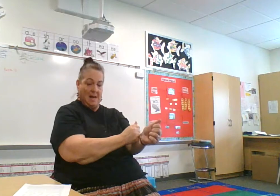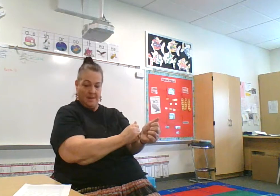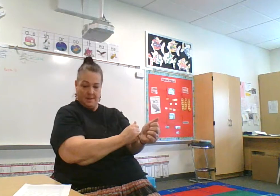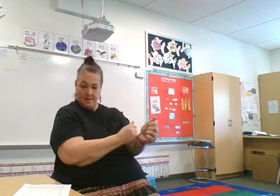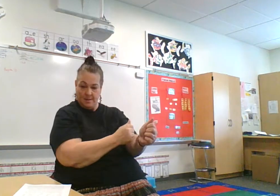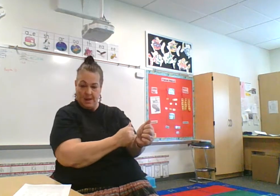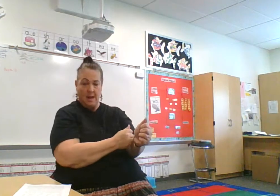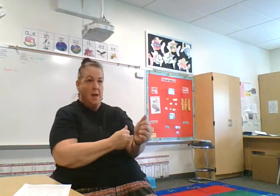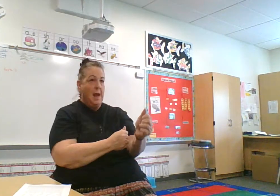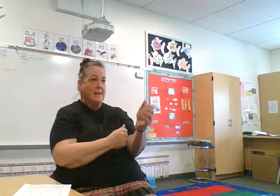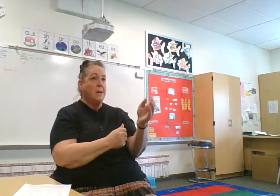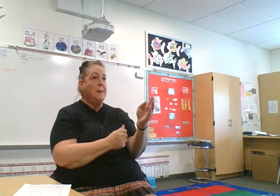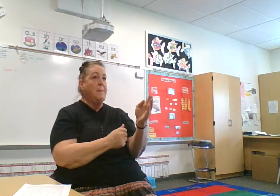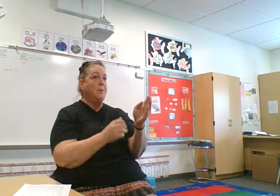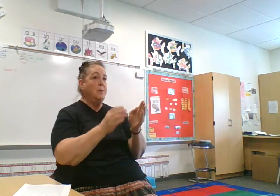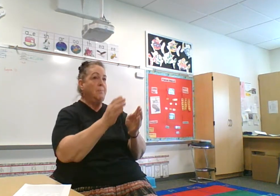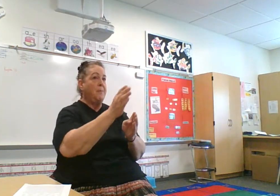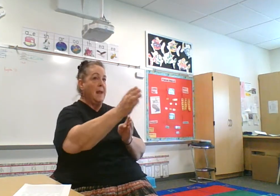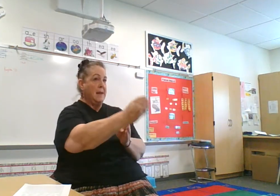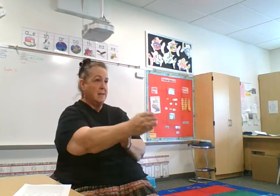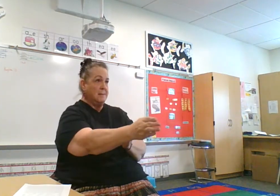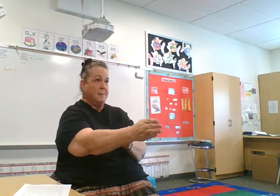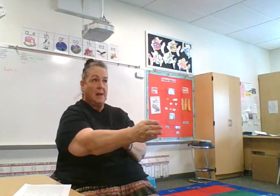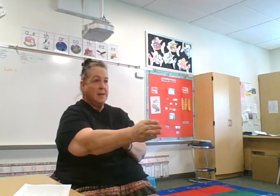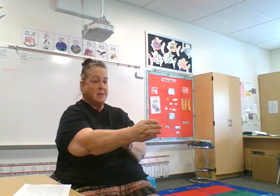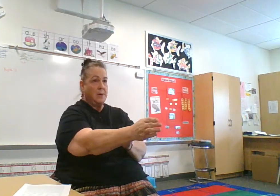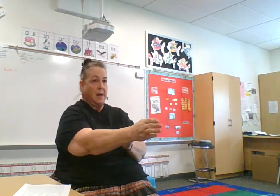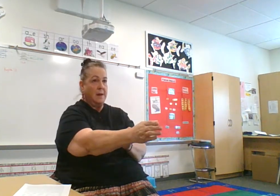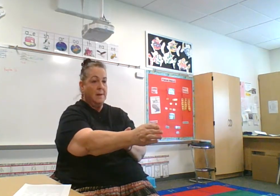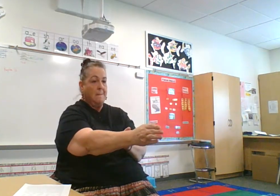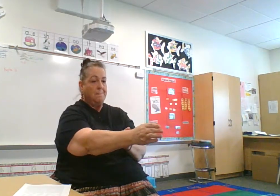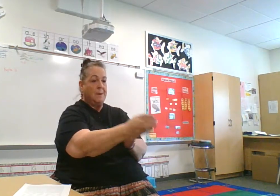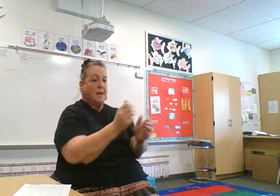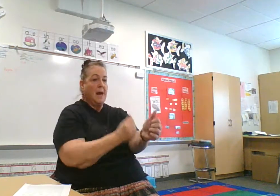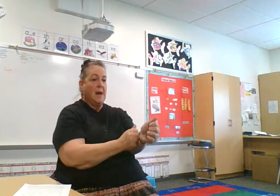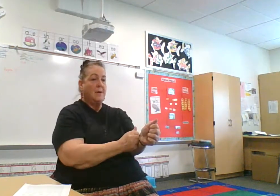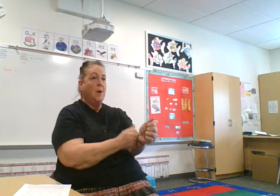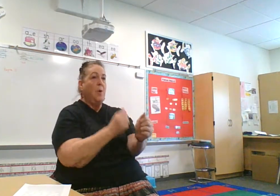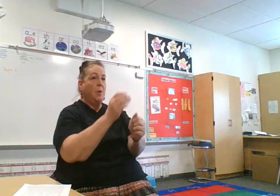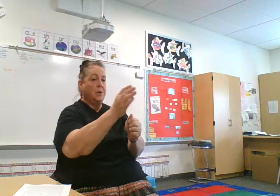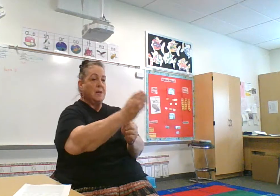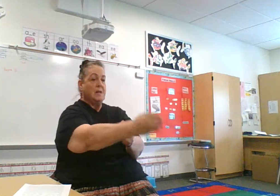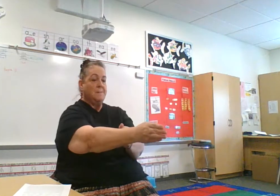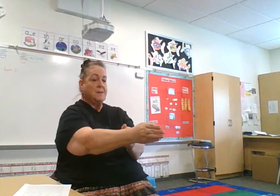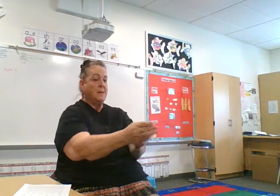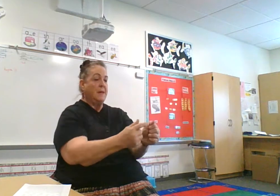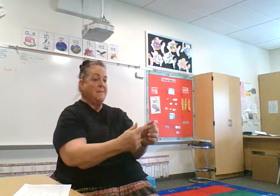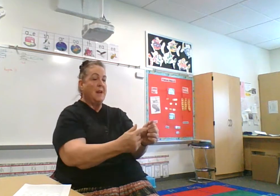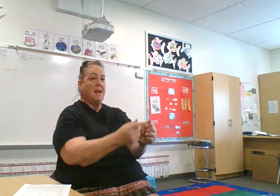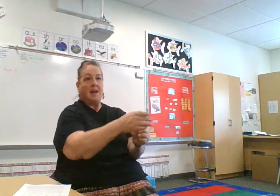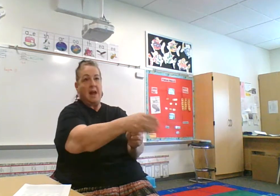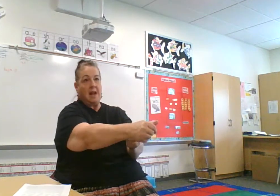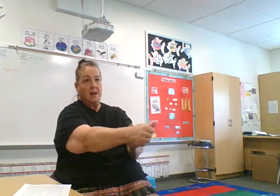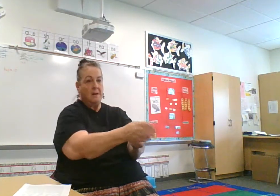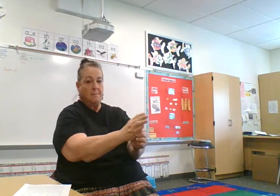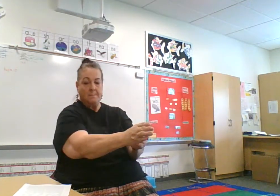Behind. Okay. And some people do both hands as a B, and it's okay. Behind. Or you can keep the left hand an A.